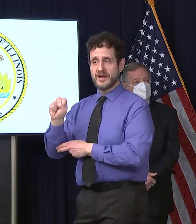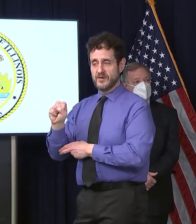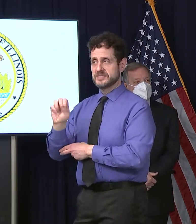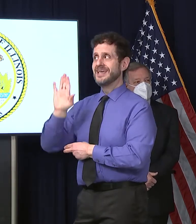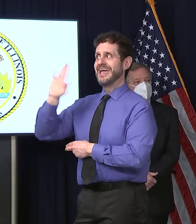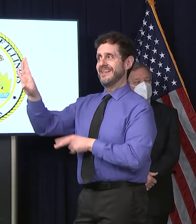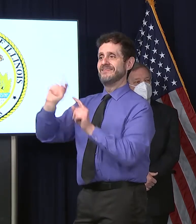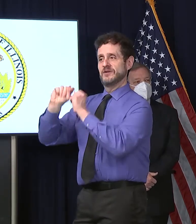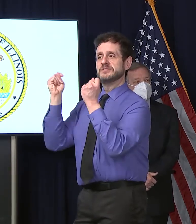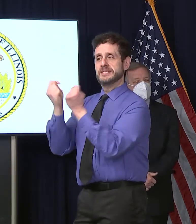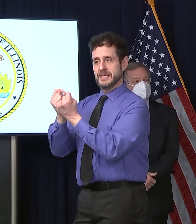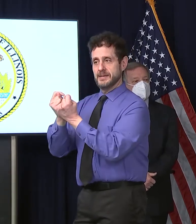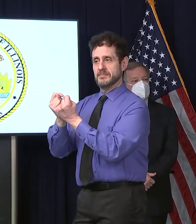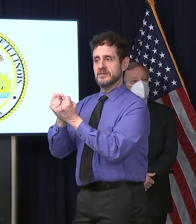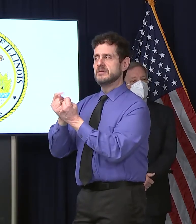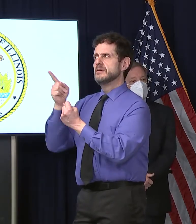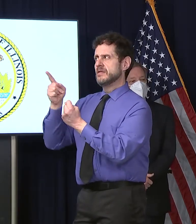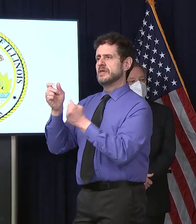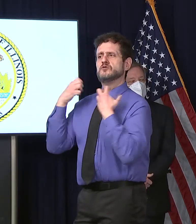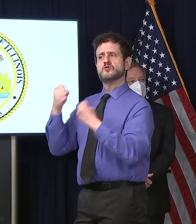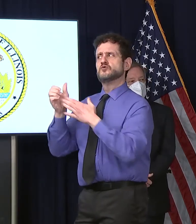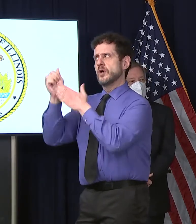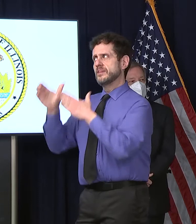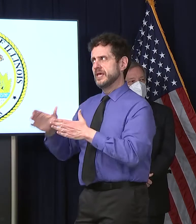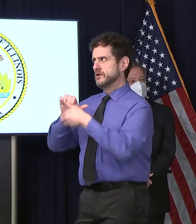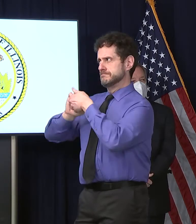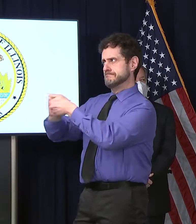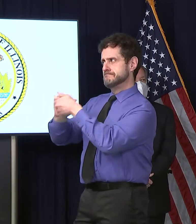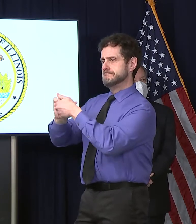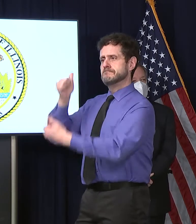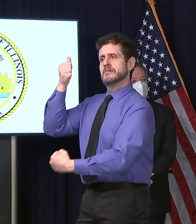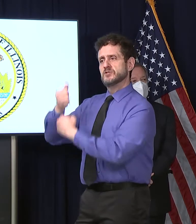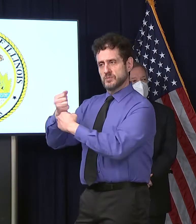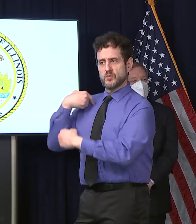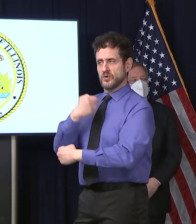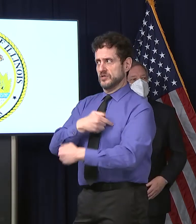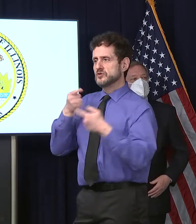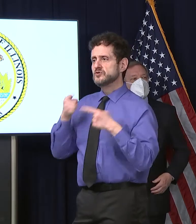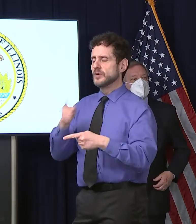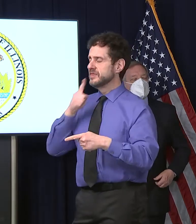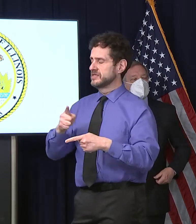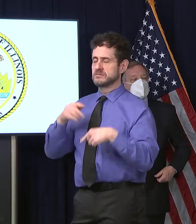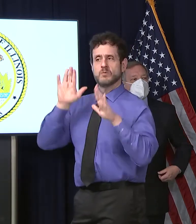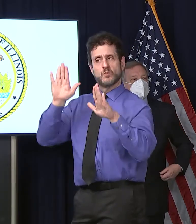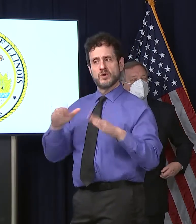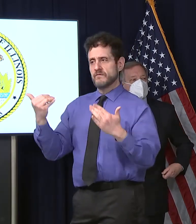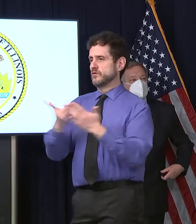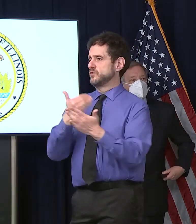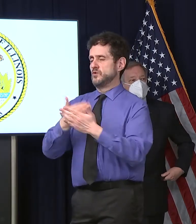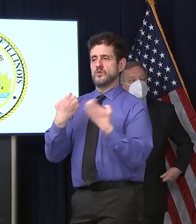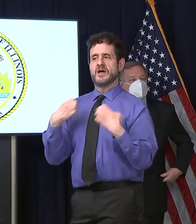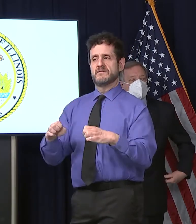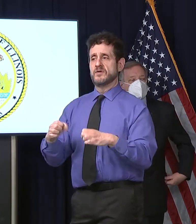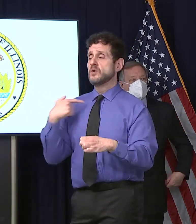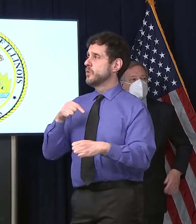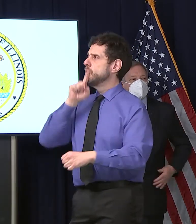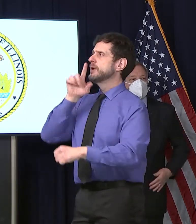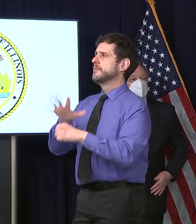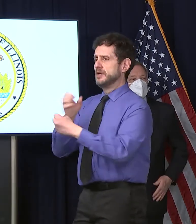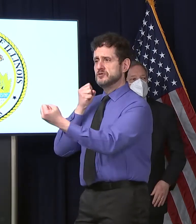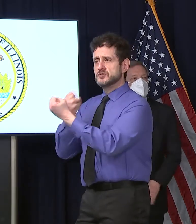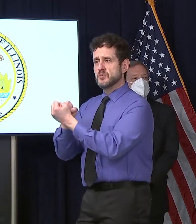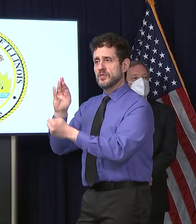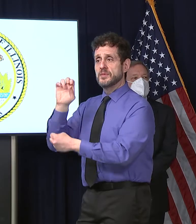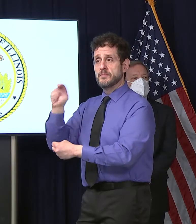and their teams for their leadership and partnership in this historic effort. We stand committed to the Biden administration's goal